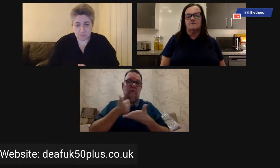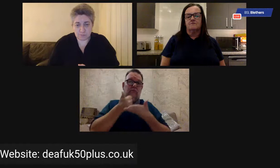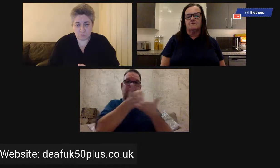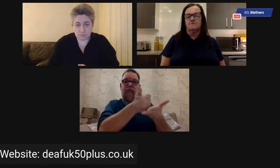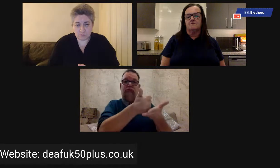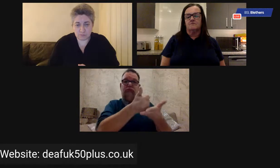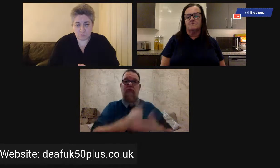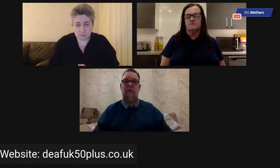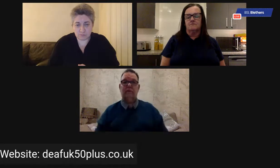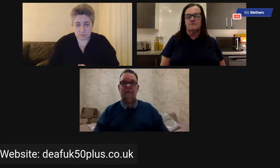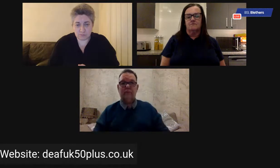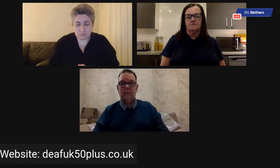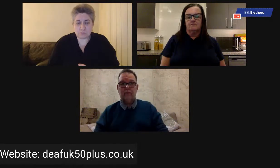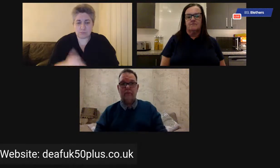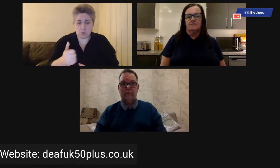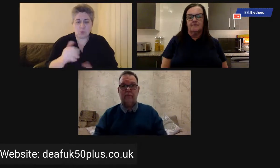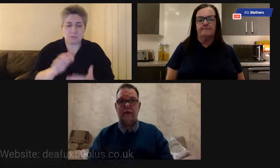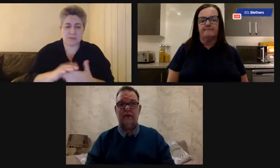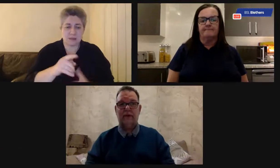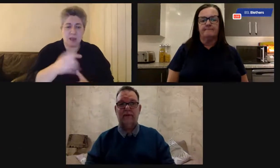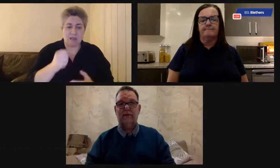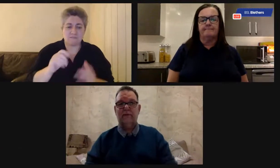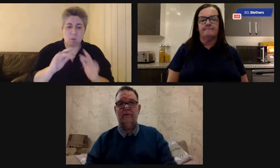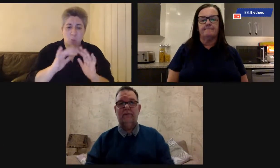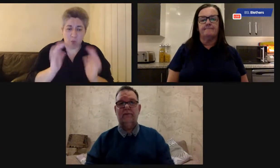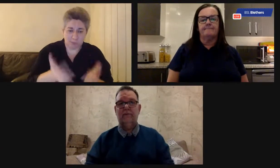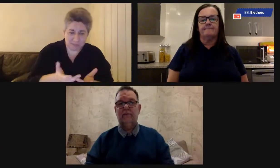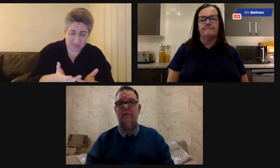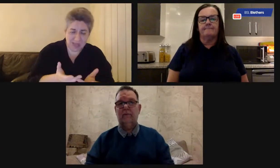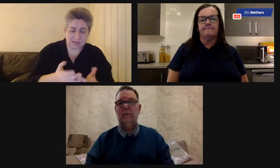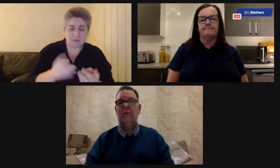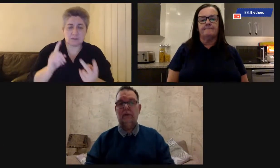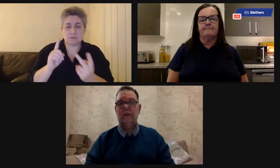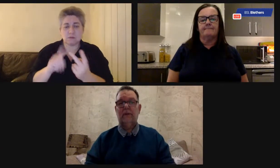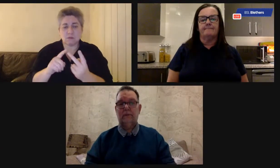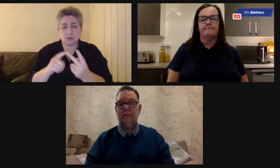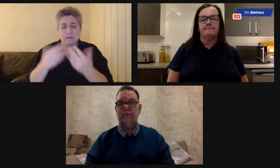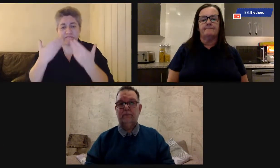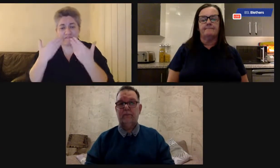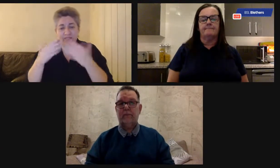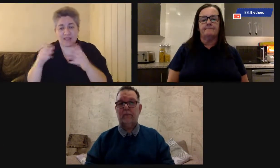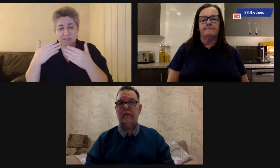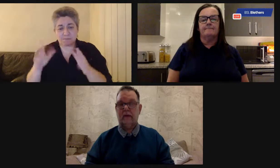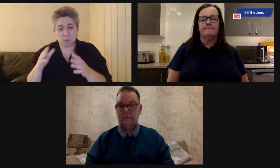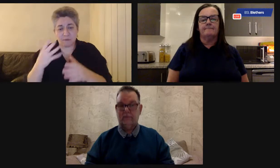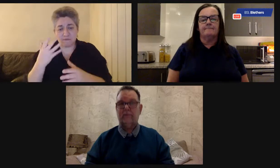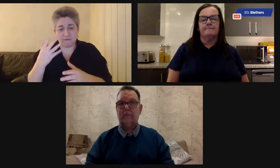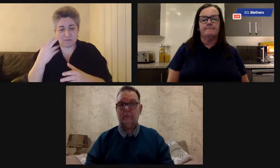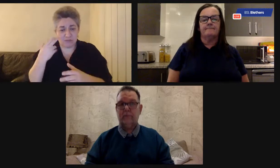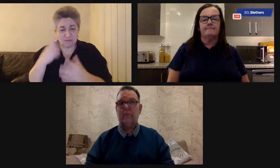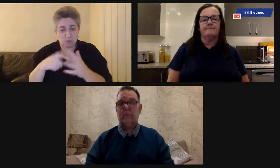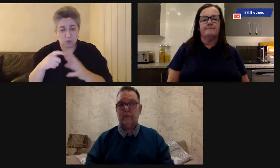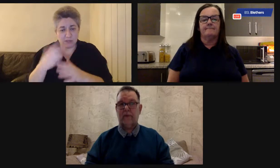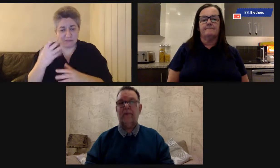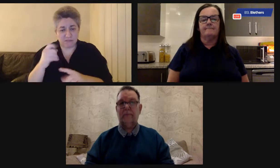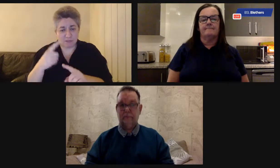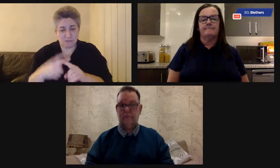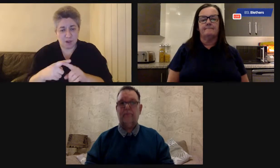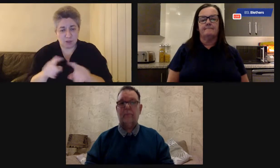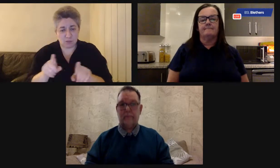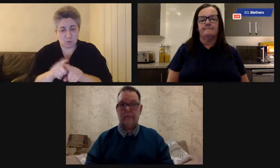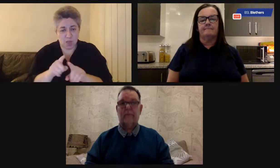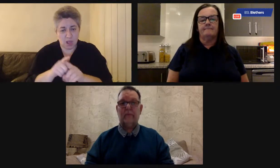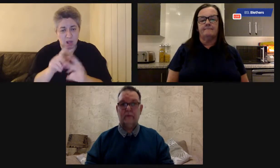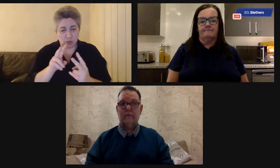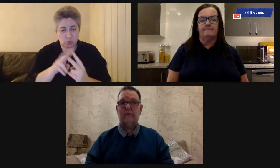So you can text me directly and I can support filling in the form if there's any problems. So you've got